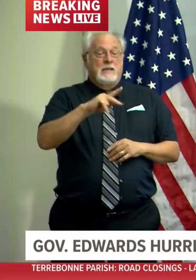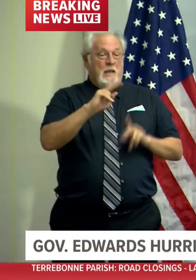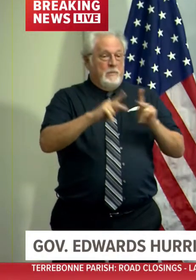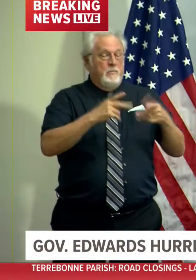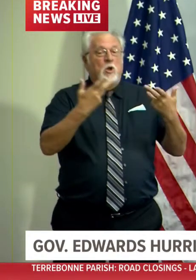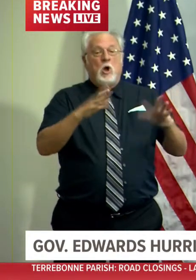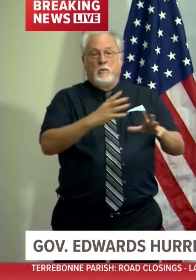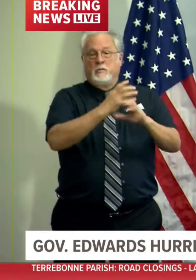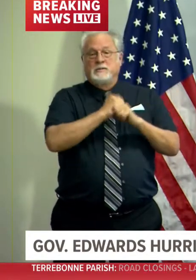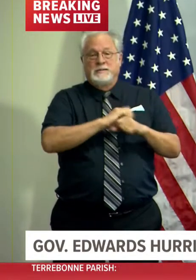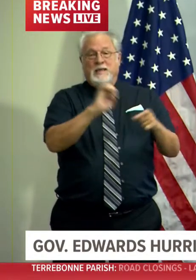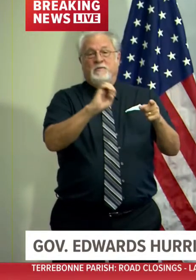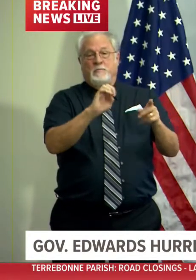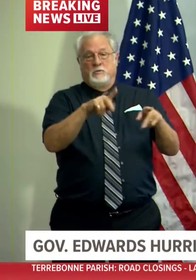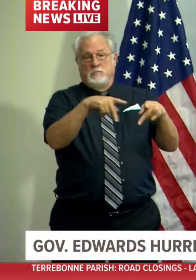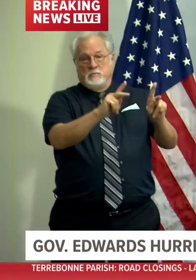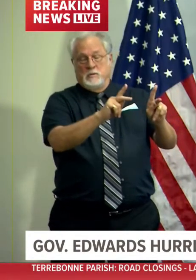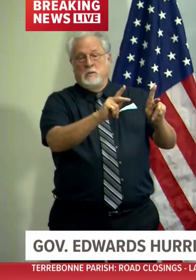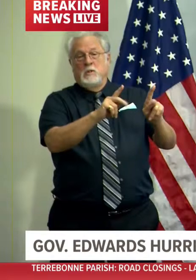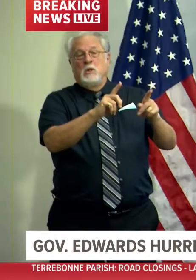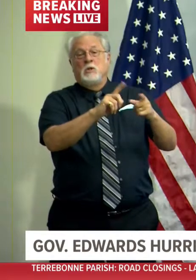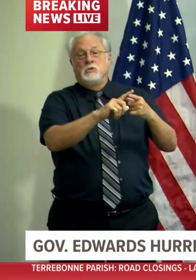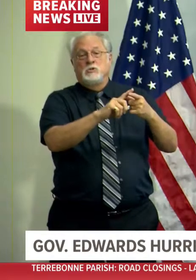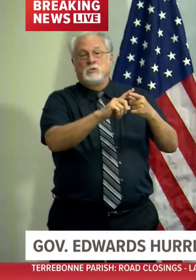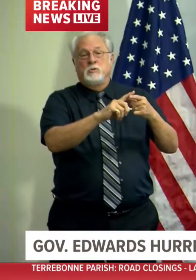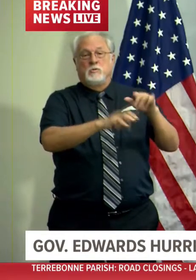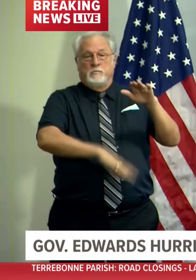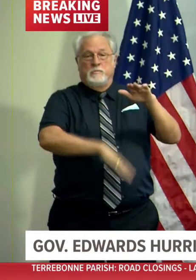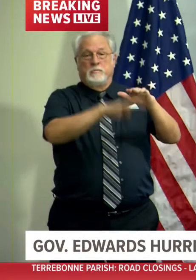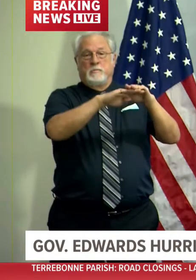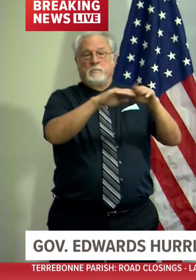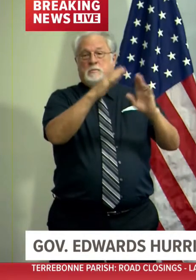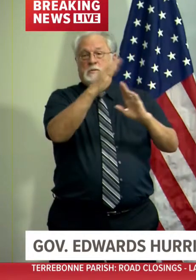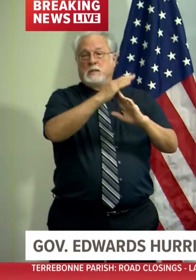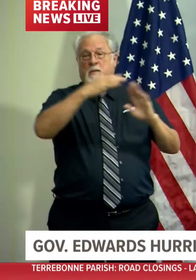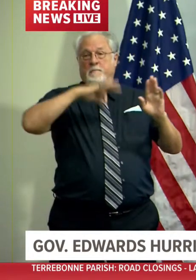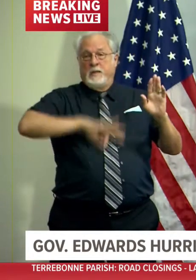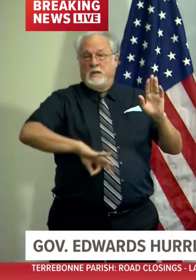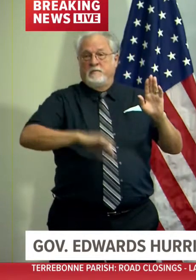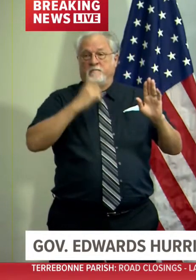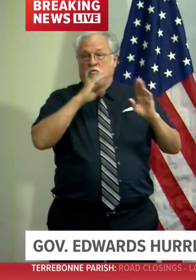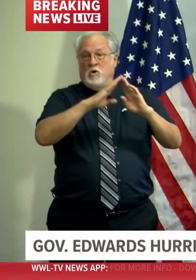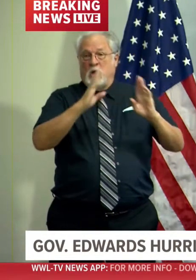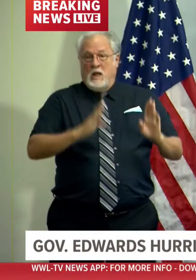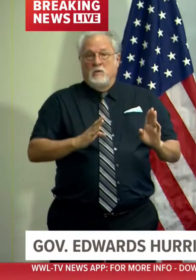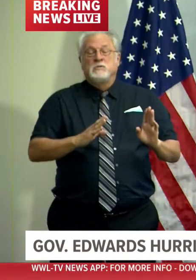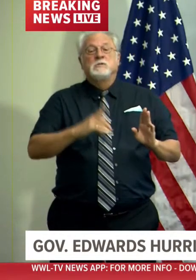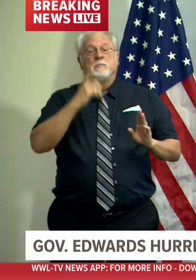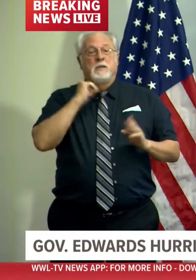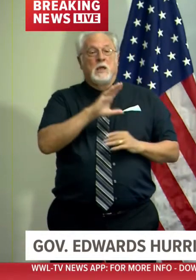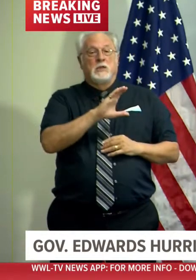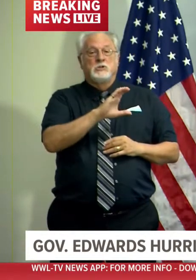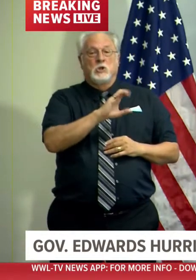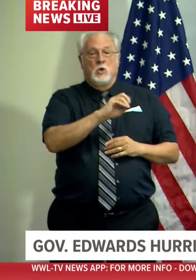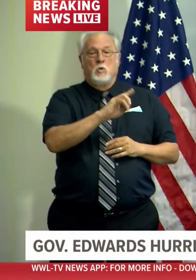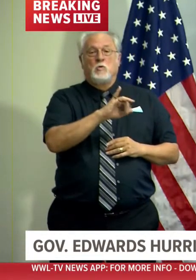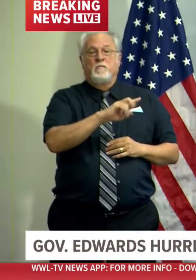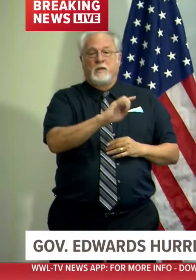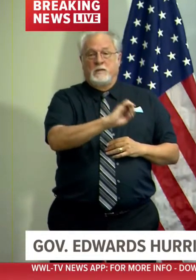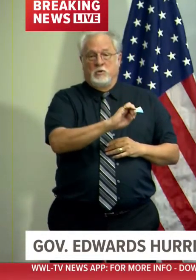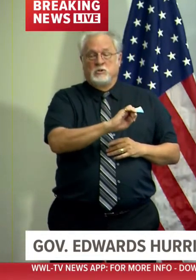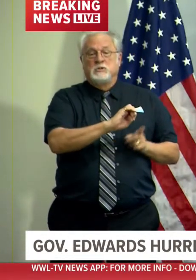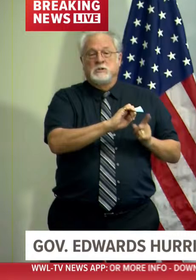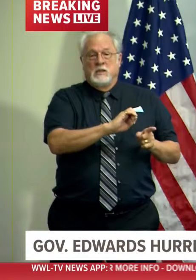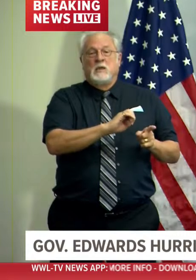already receiving the emergency allotments to bring them to the maximum benefit for their household size because of the COVID emergency.